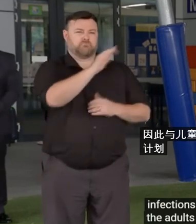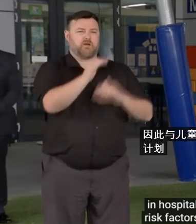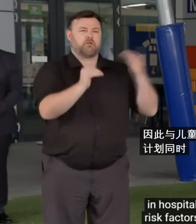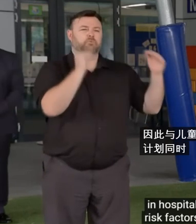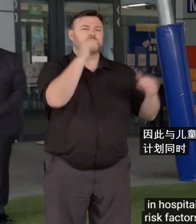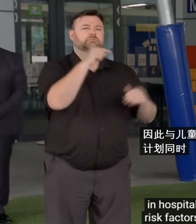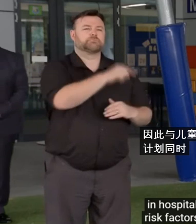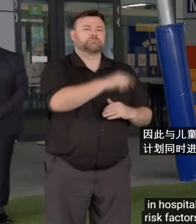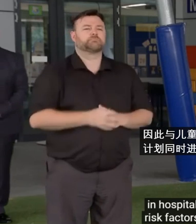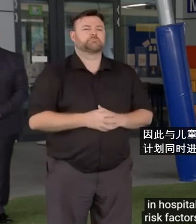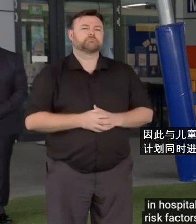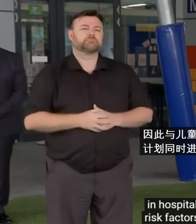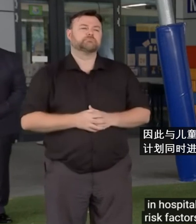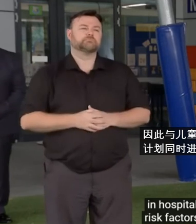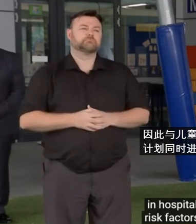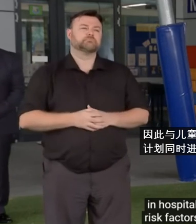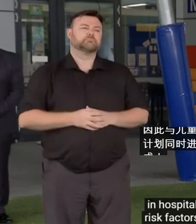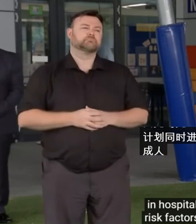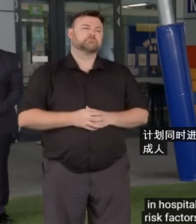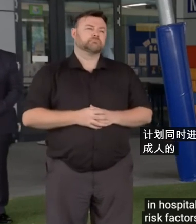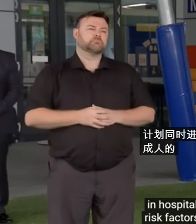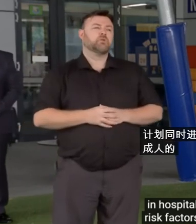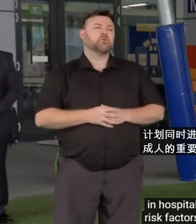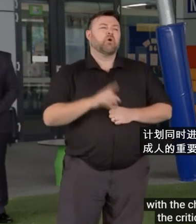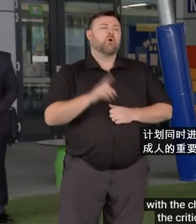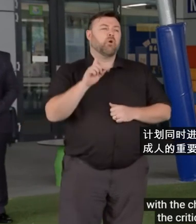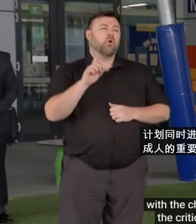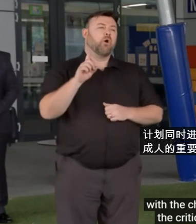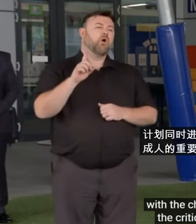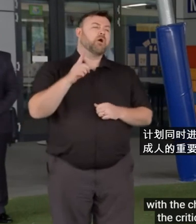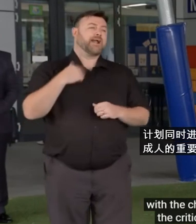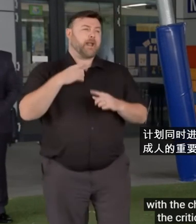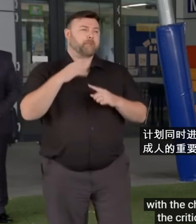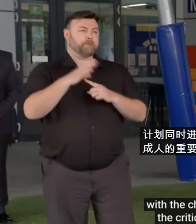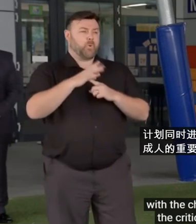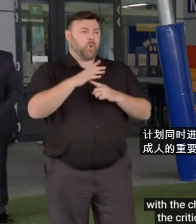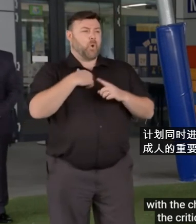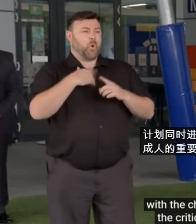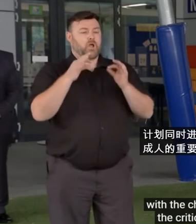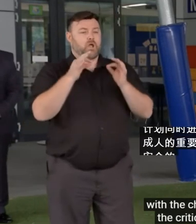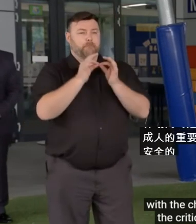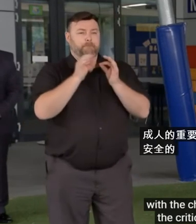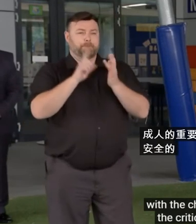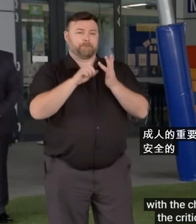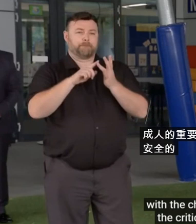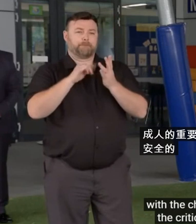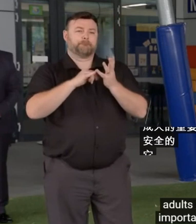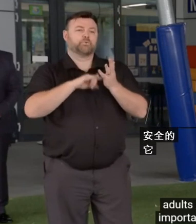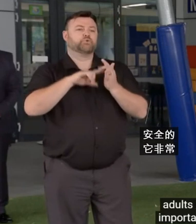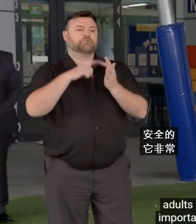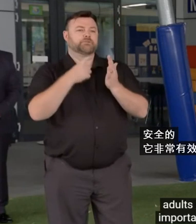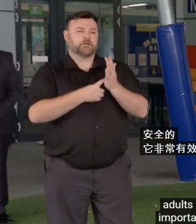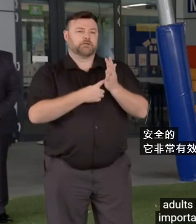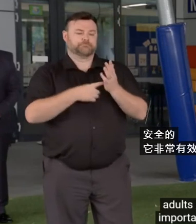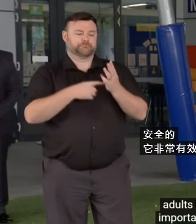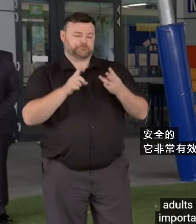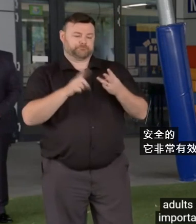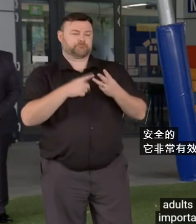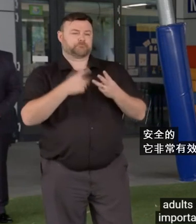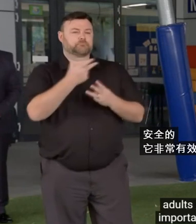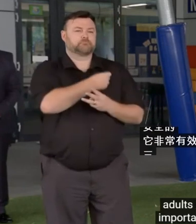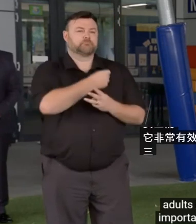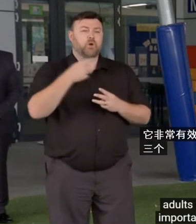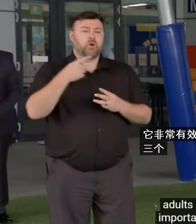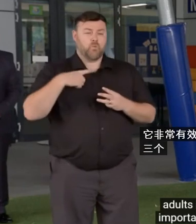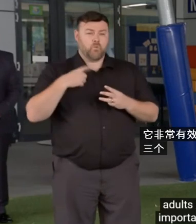children program, the criticality of boosting adults is really, really important. It's safe, it's so effective.